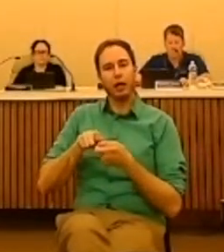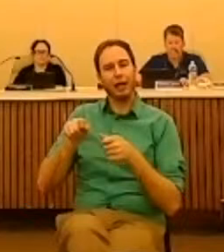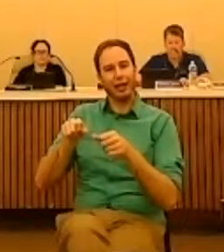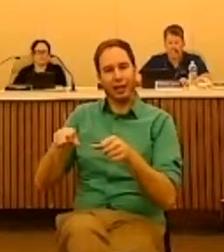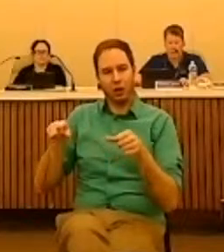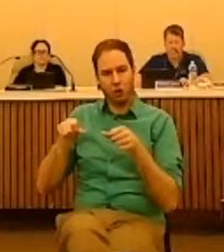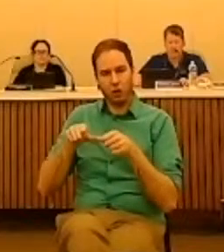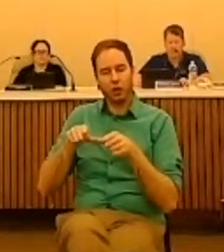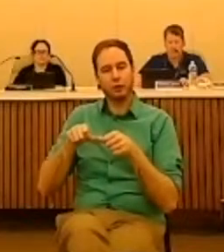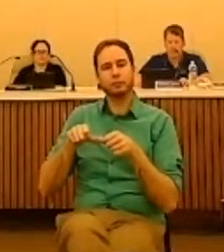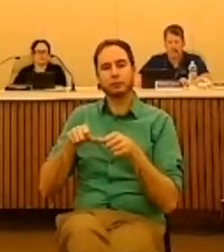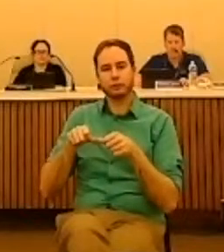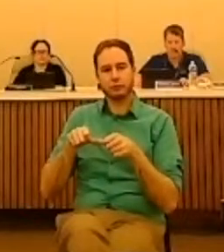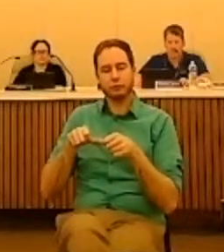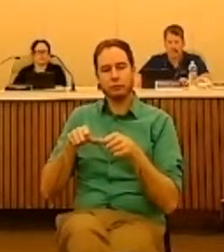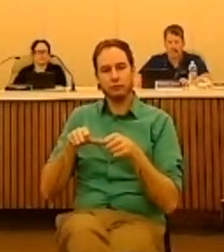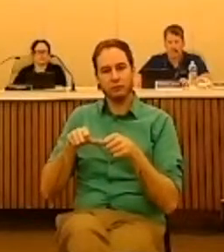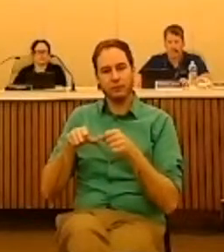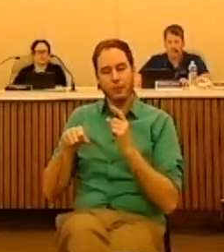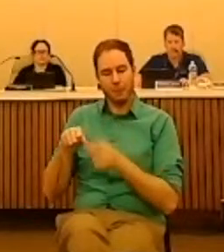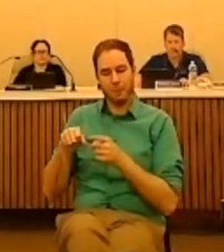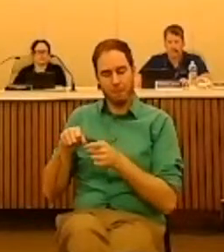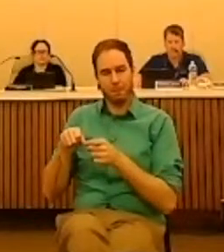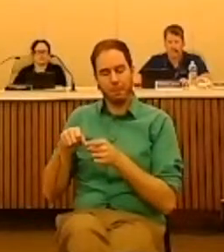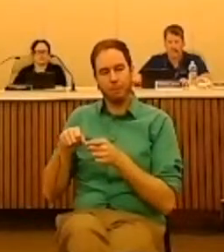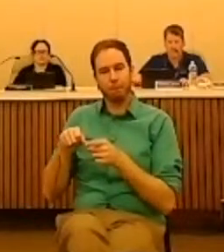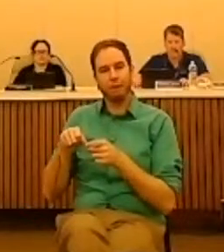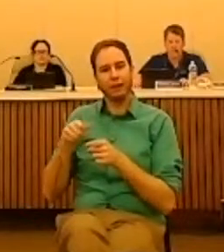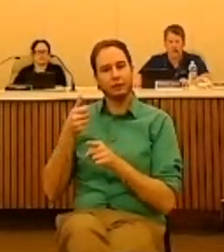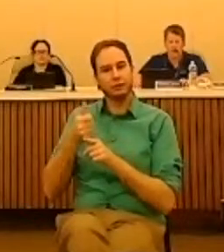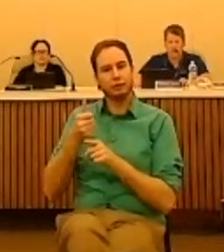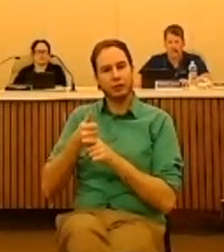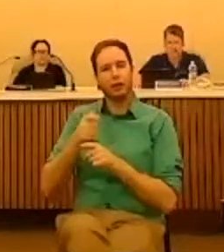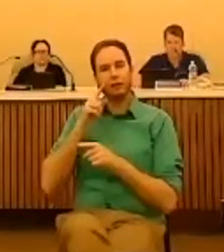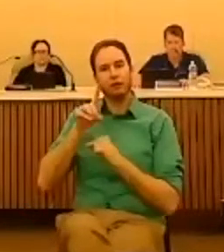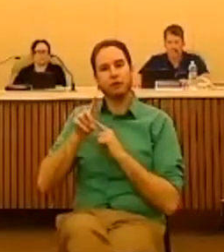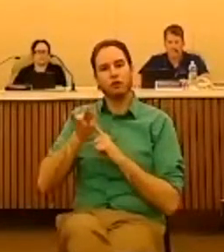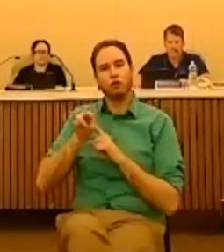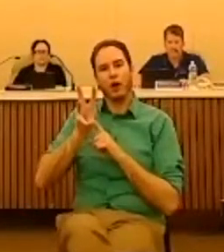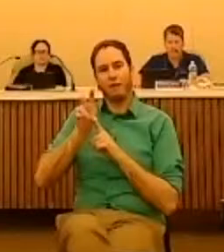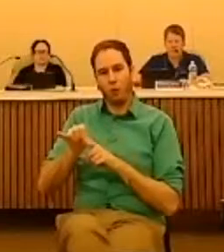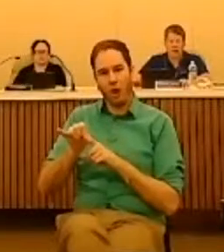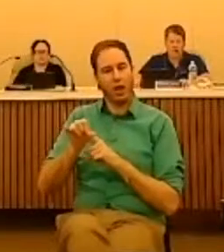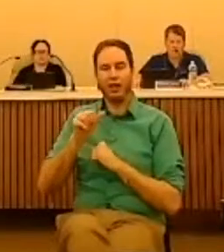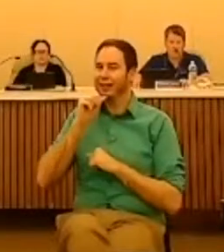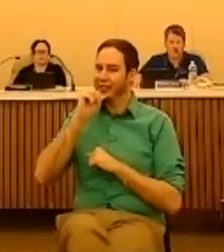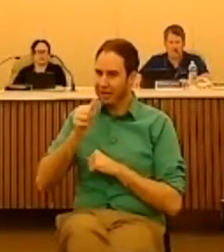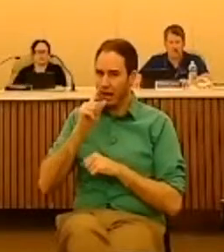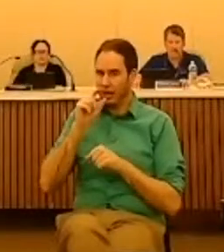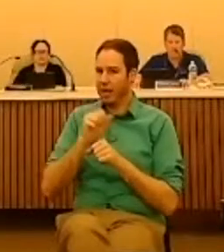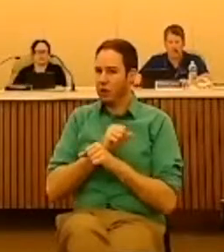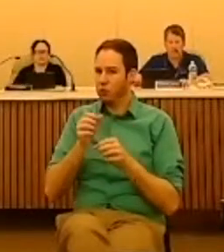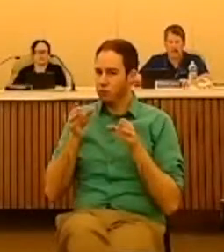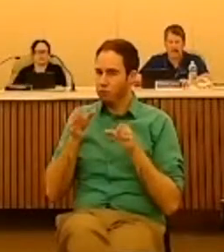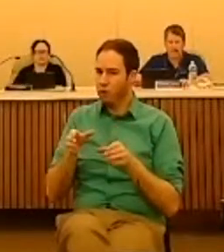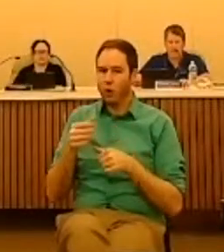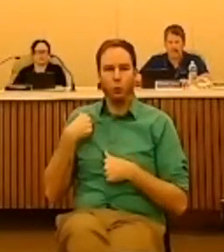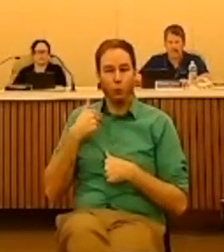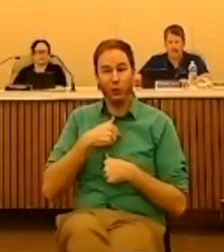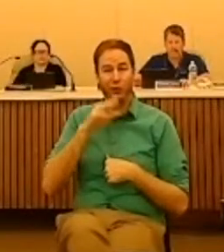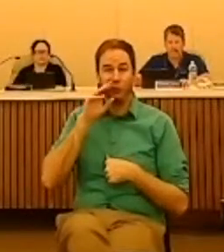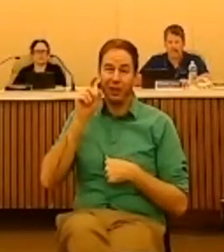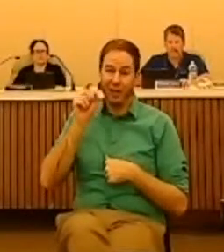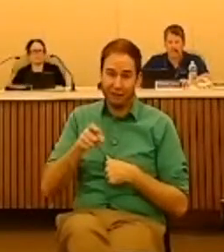entrance is a driveway entrance, It is not a road, so again, we would have had to